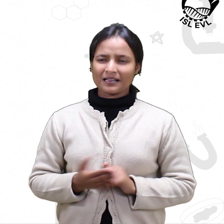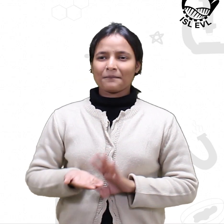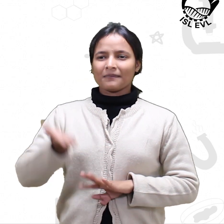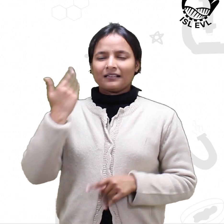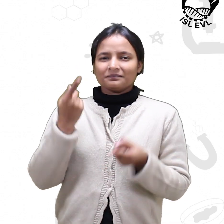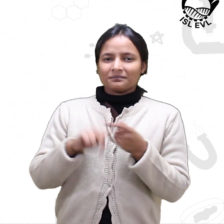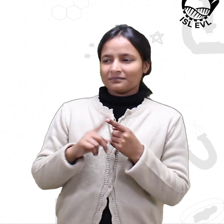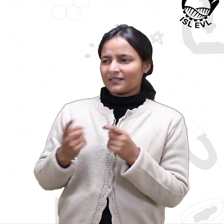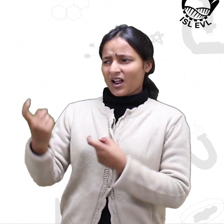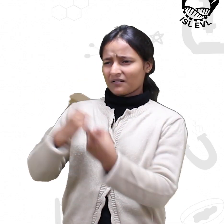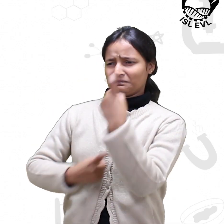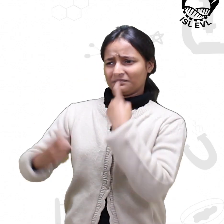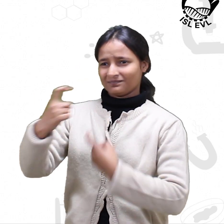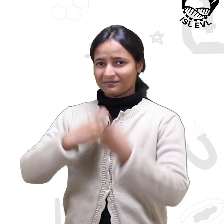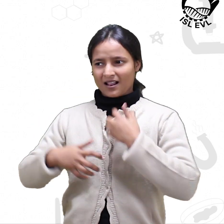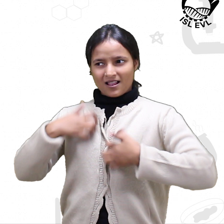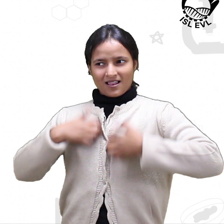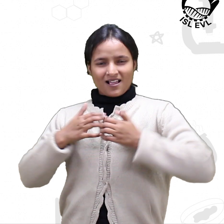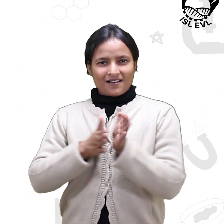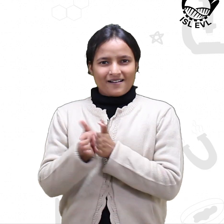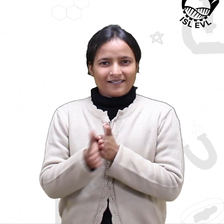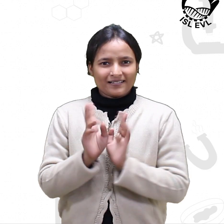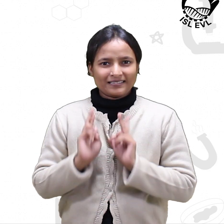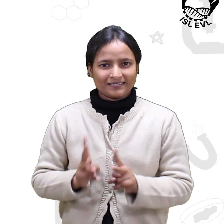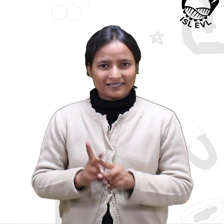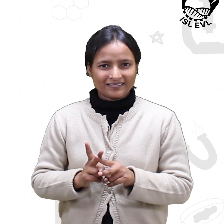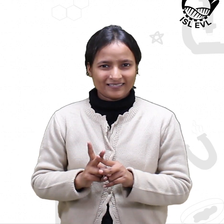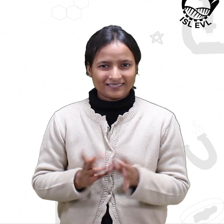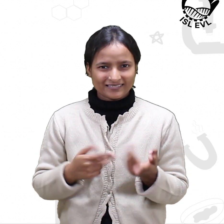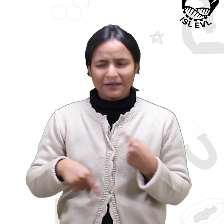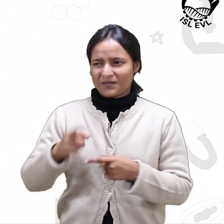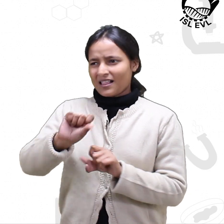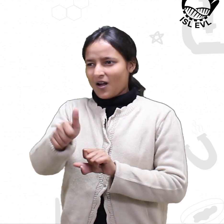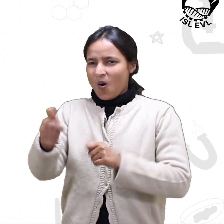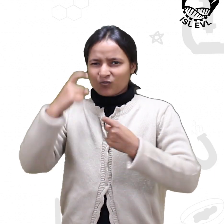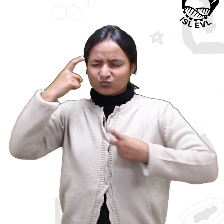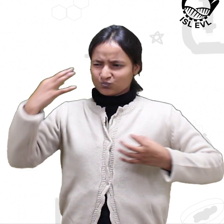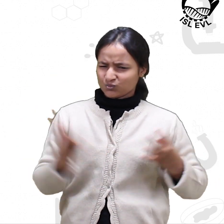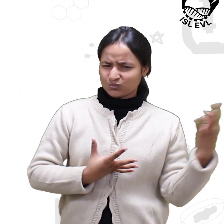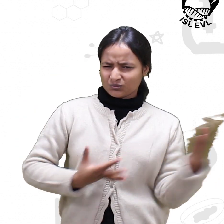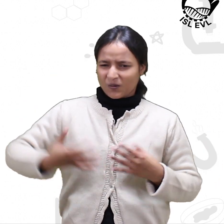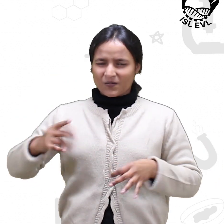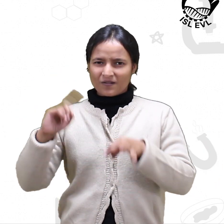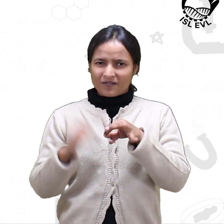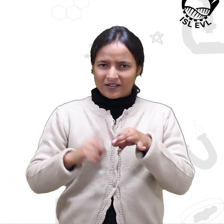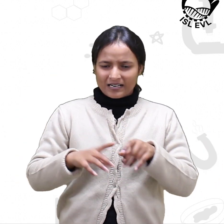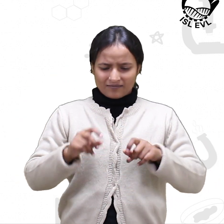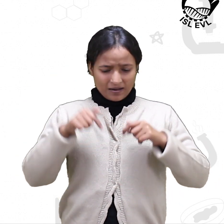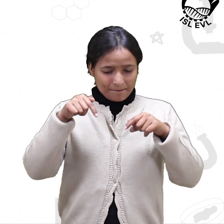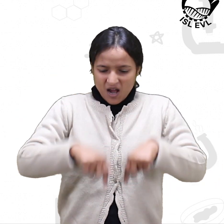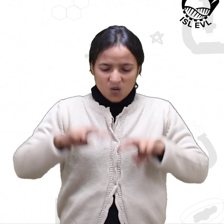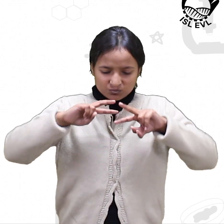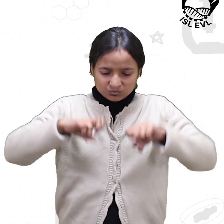constantly engaging with people, asking something new each day. Okay, that is really the perk for, at least for me,